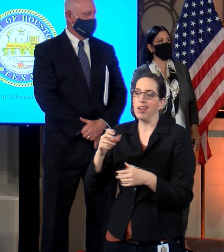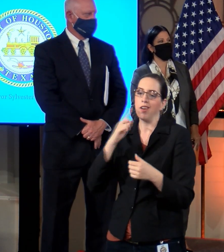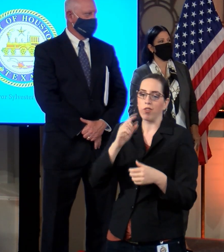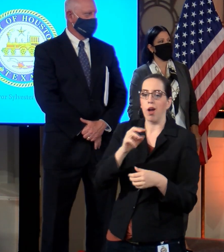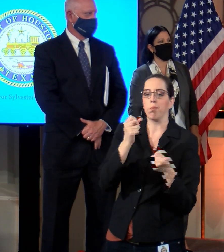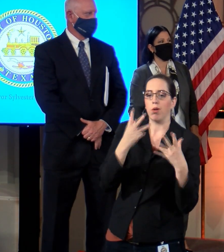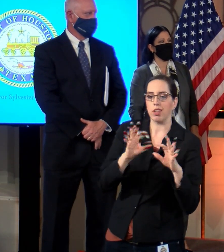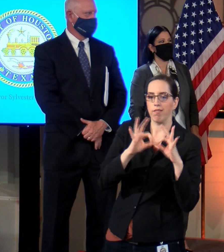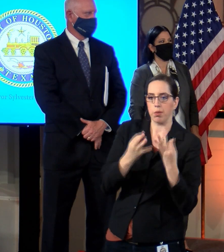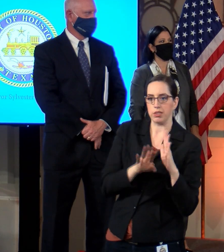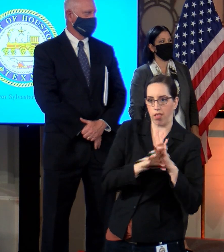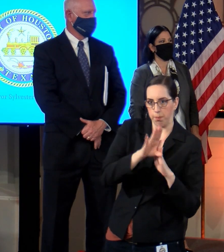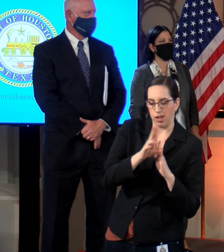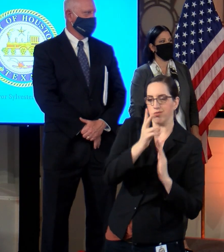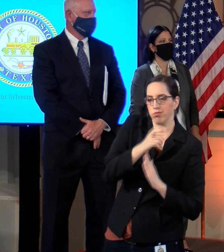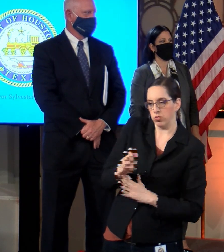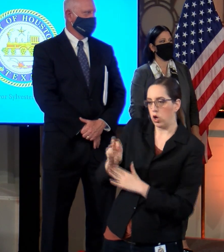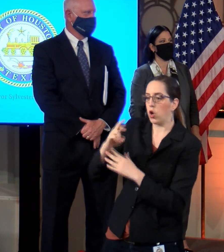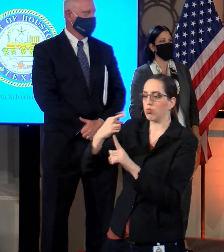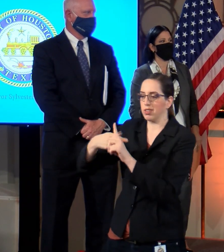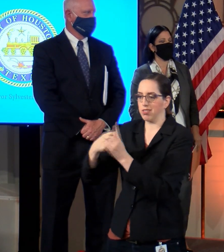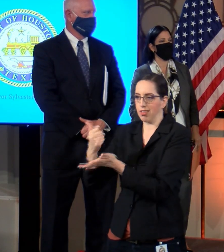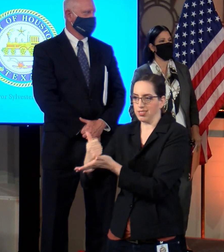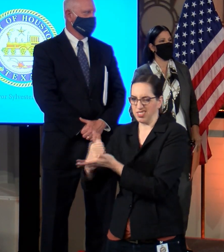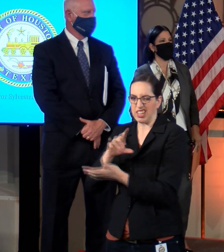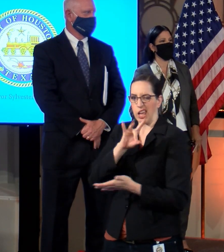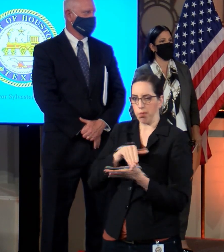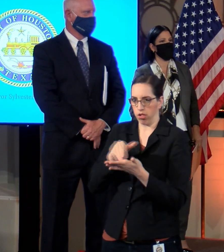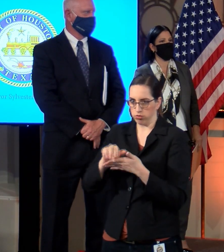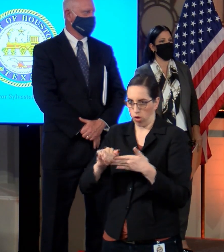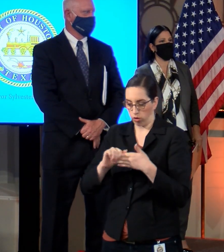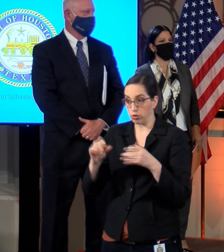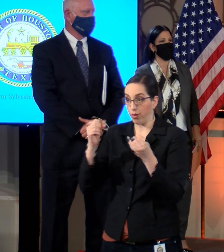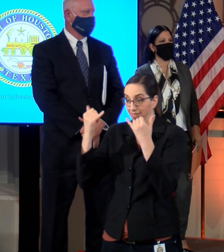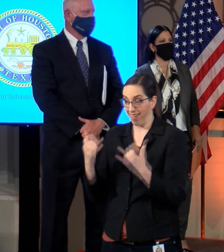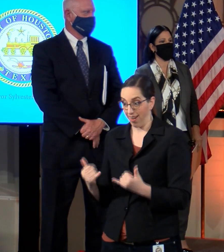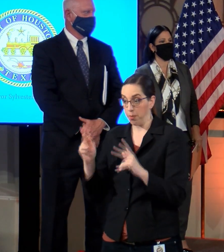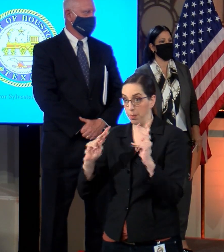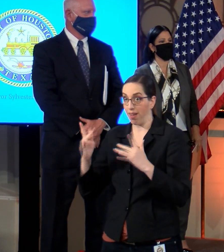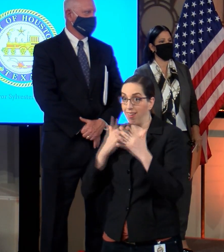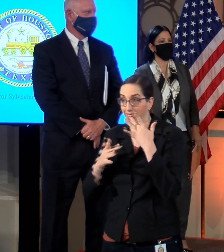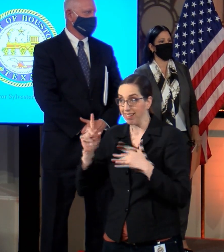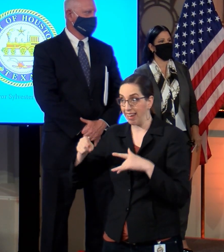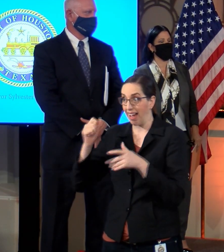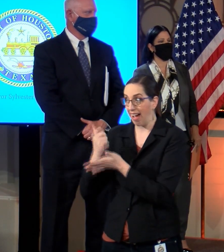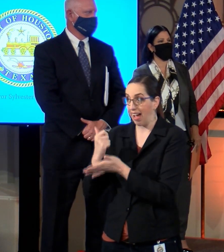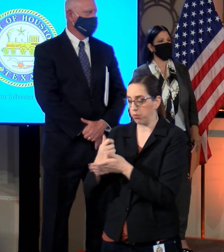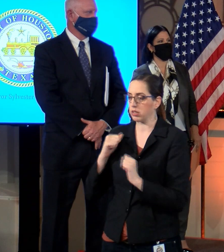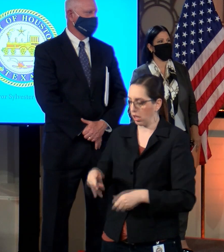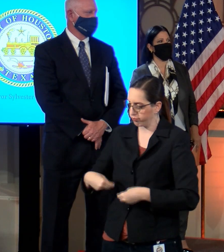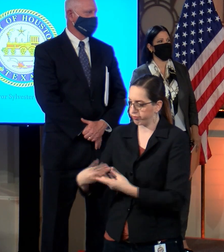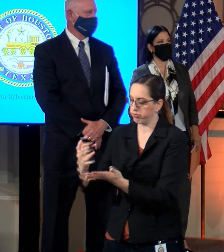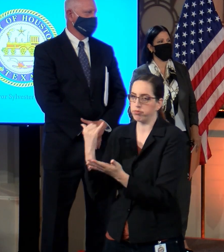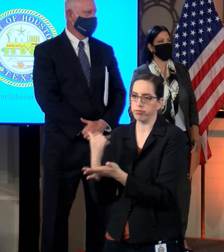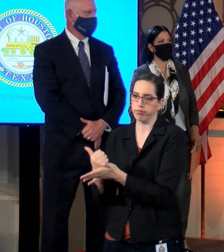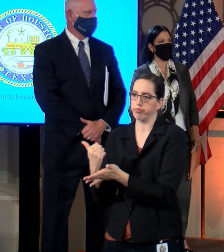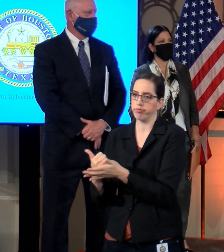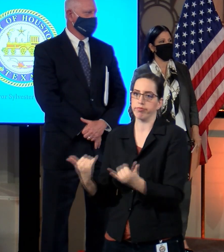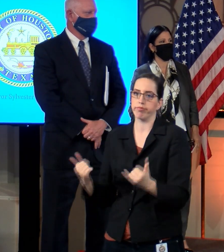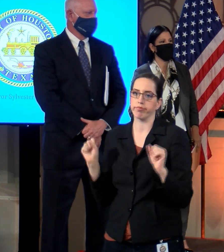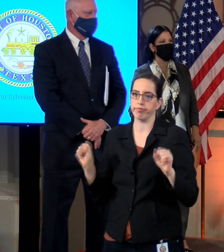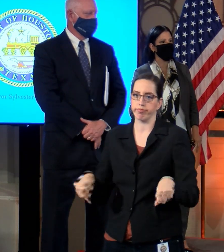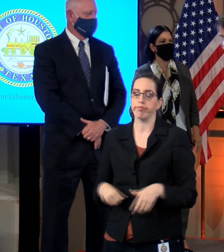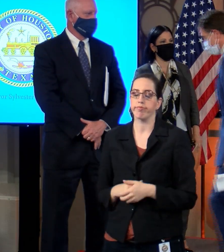multifamily development to the rental assistance so that families in need today can begin getting assistance today as well. Thank you, Mayor.